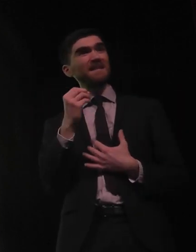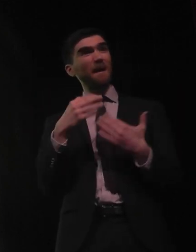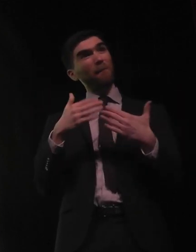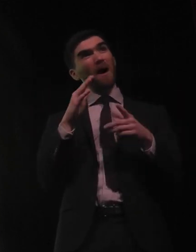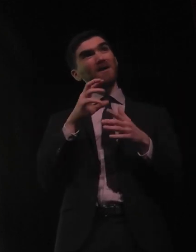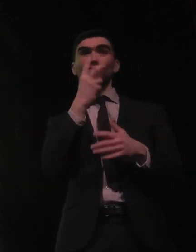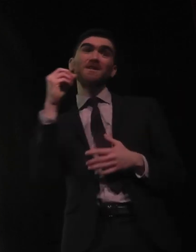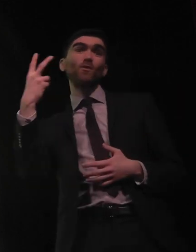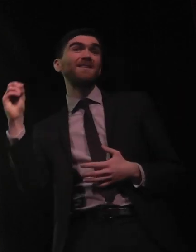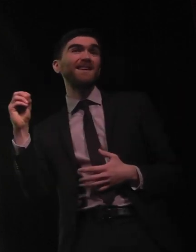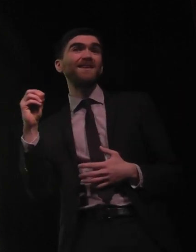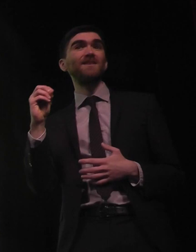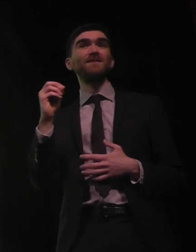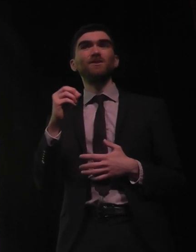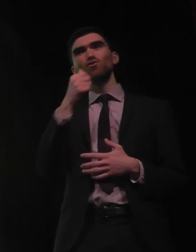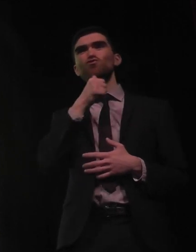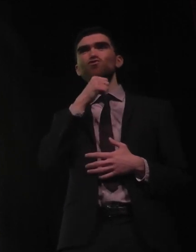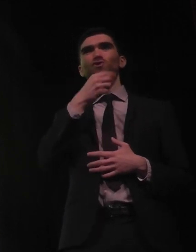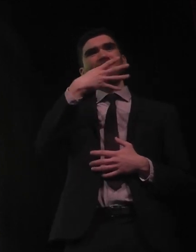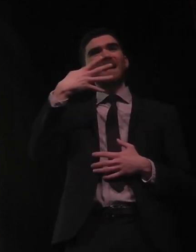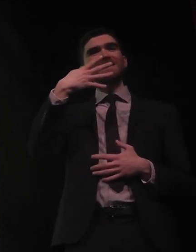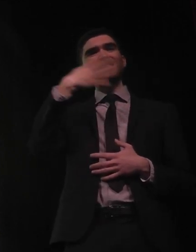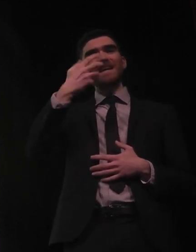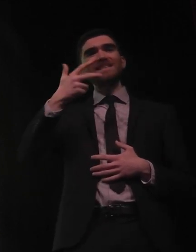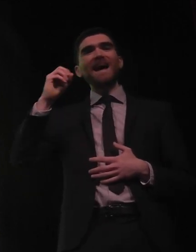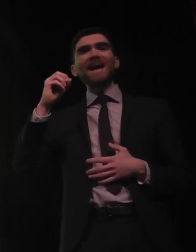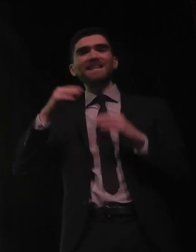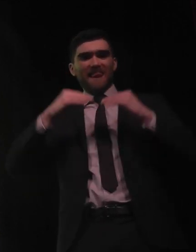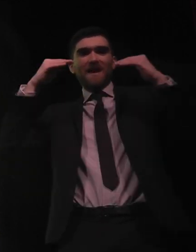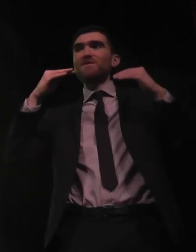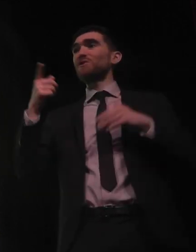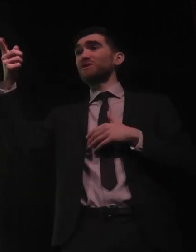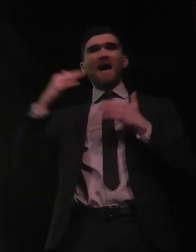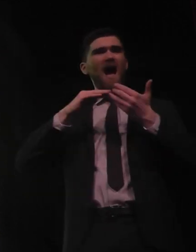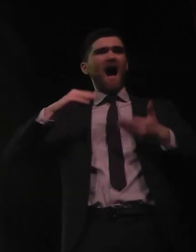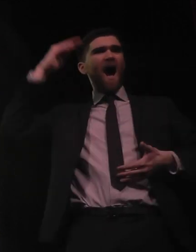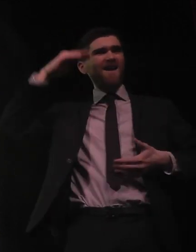2050? Using 1980 levels or 1990 levels?